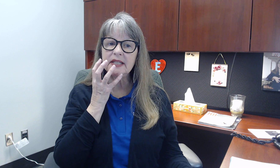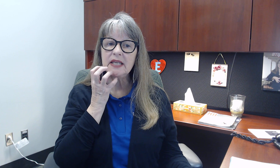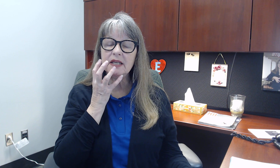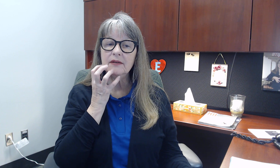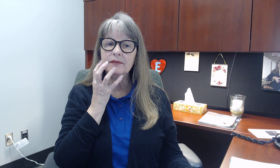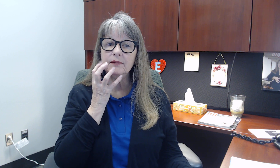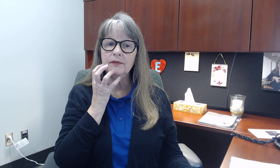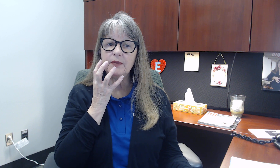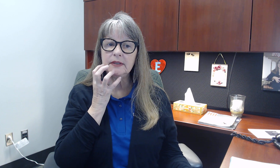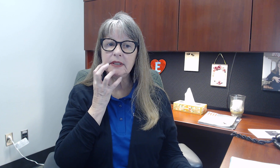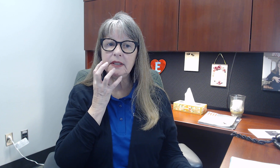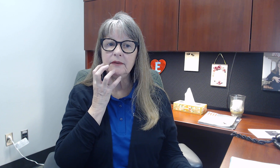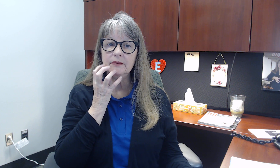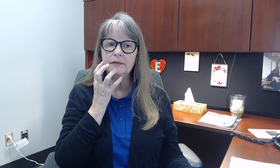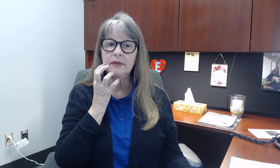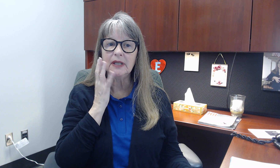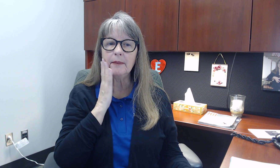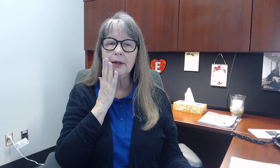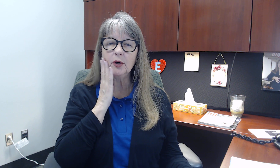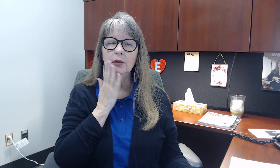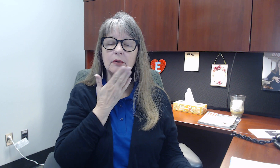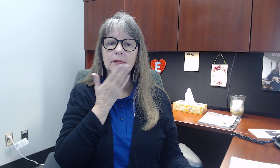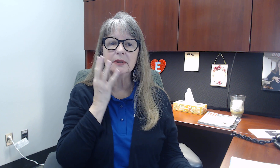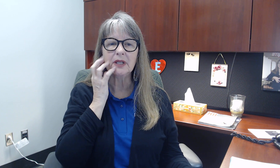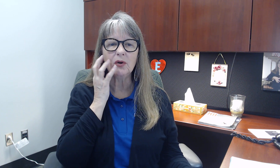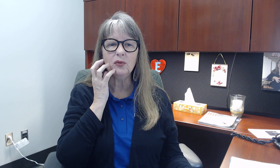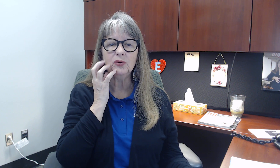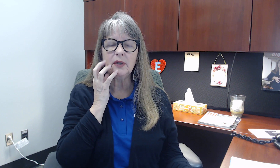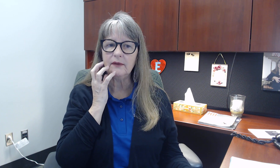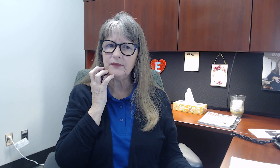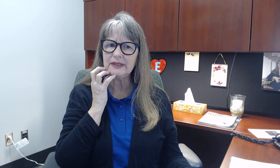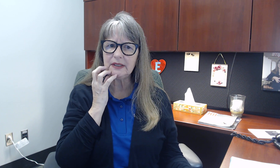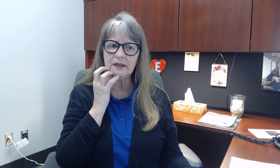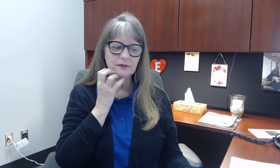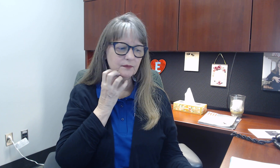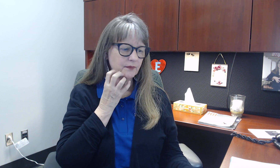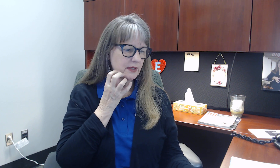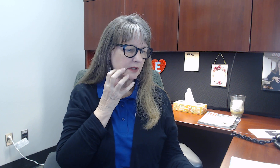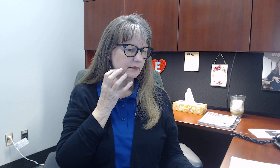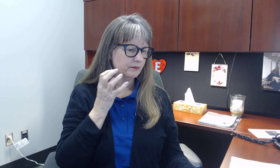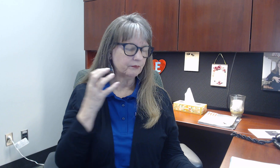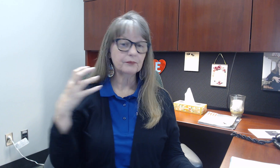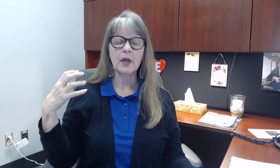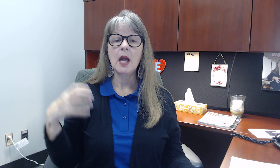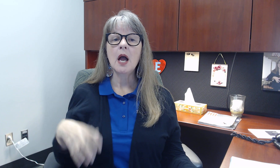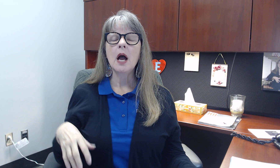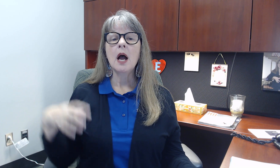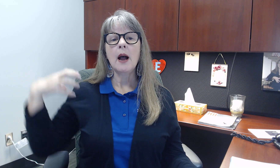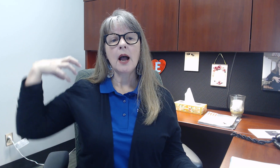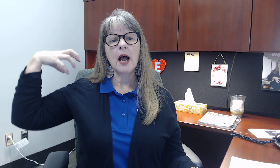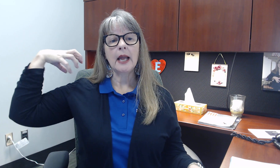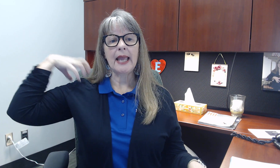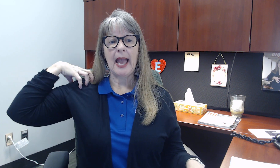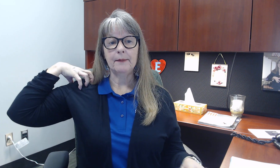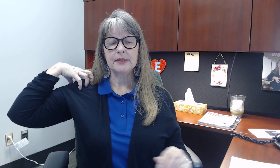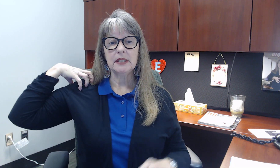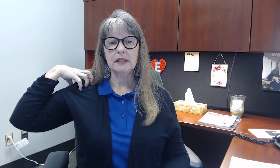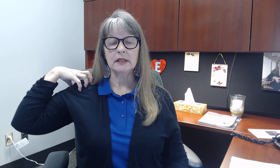Fuzzy, like a beard. It's like, oh, you got fuzzy. A captain, like